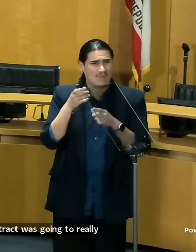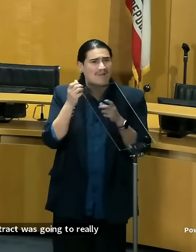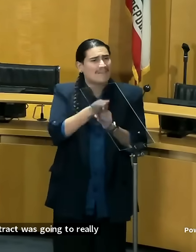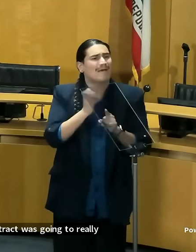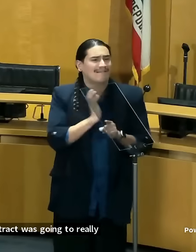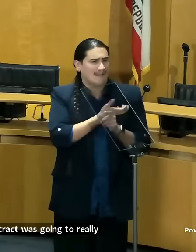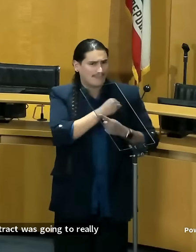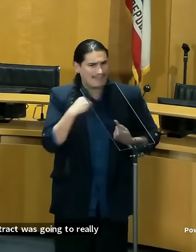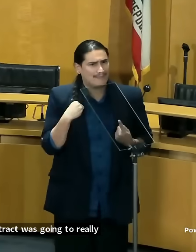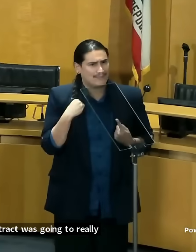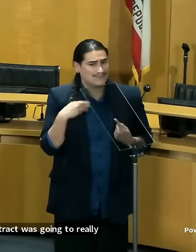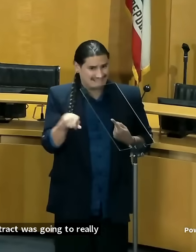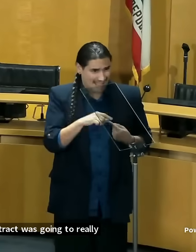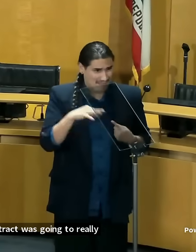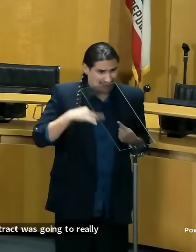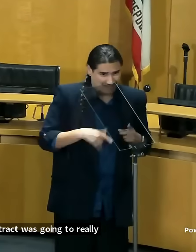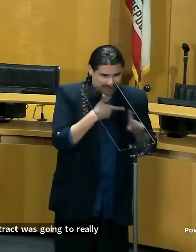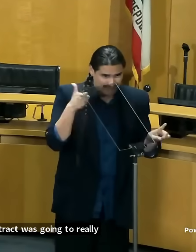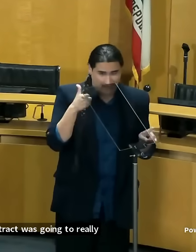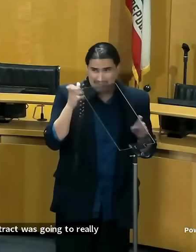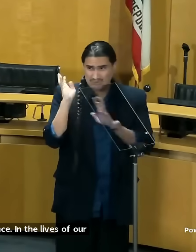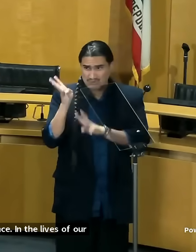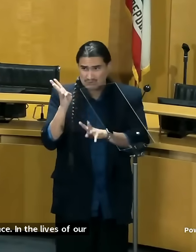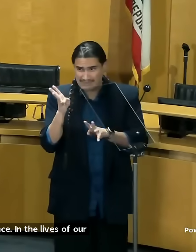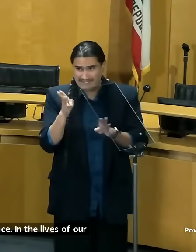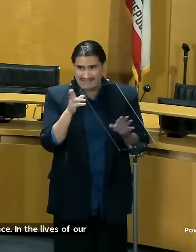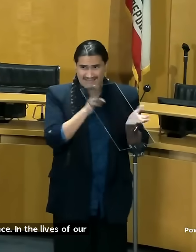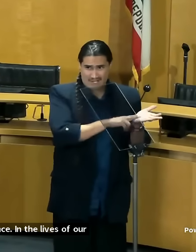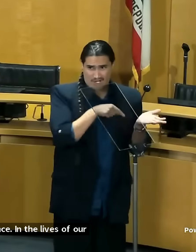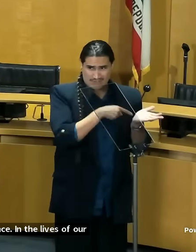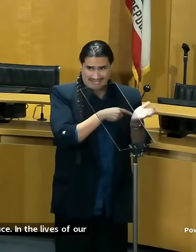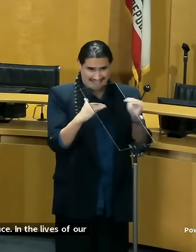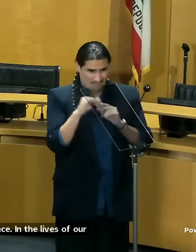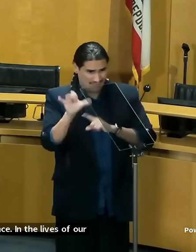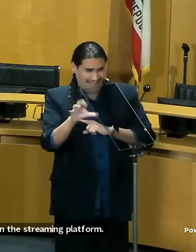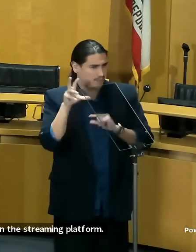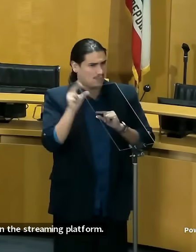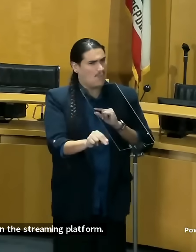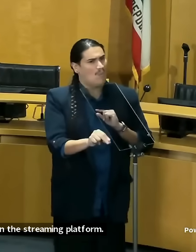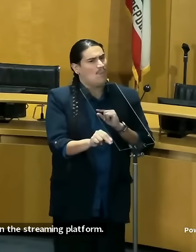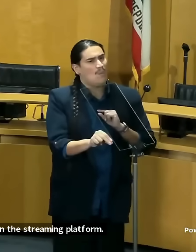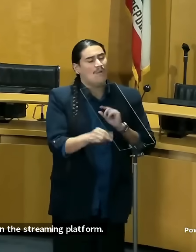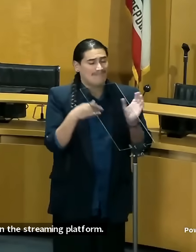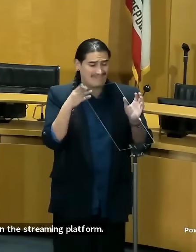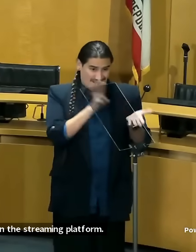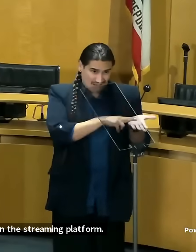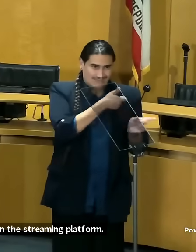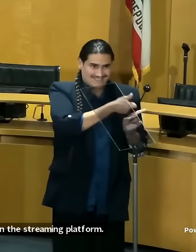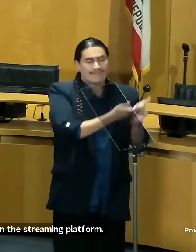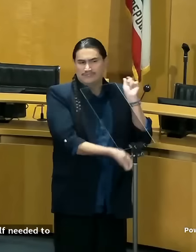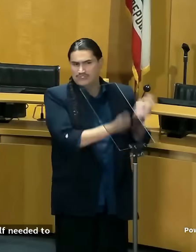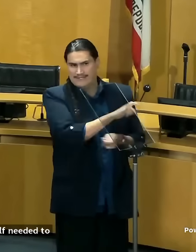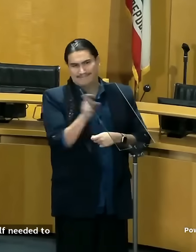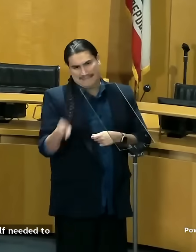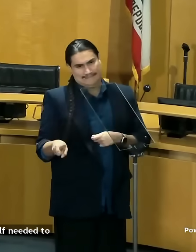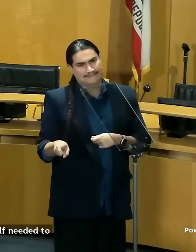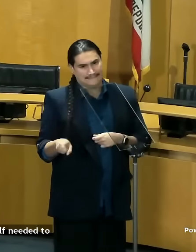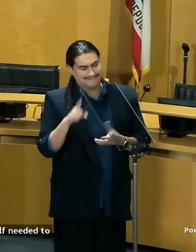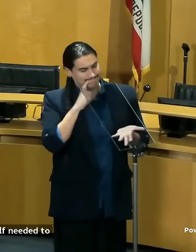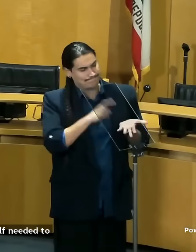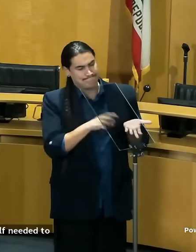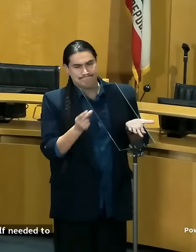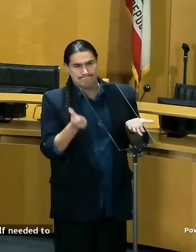our members who were working on the streaming platform. The contract itself needed to change.